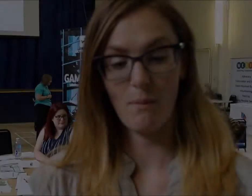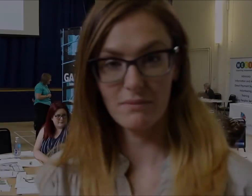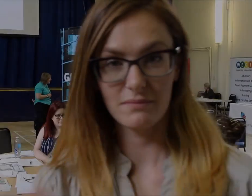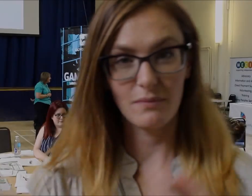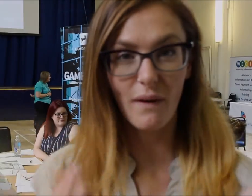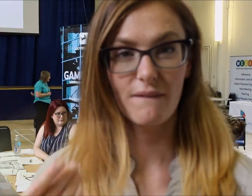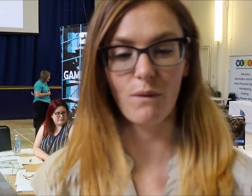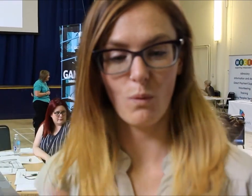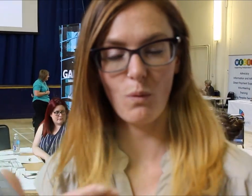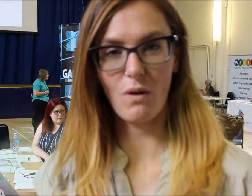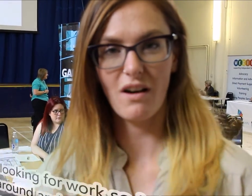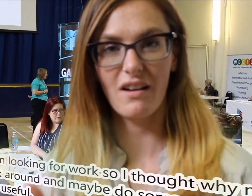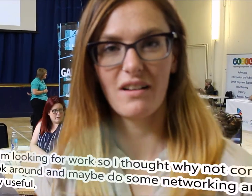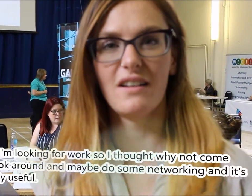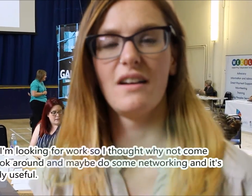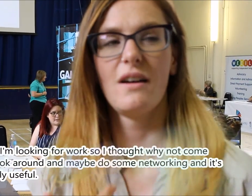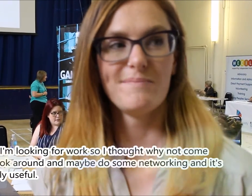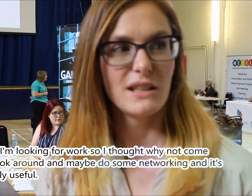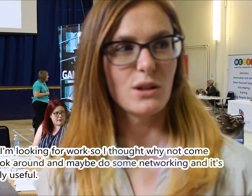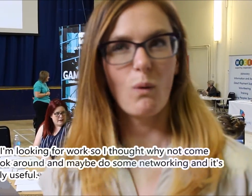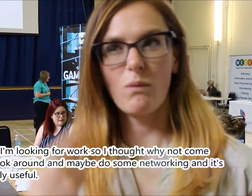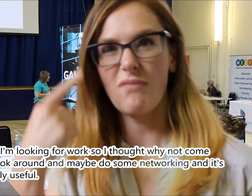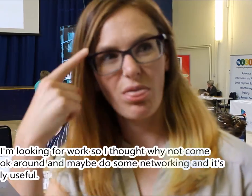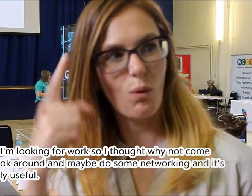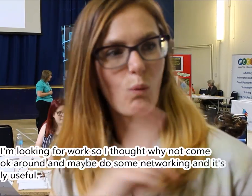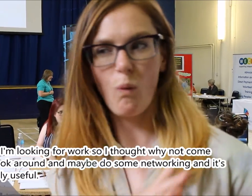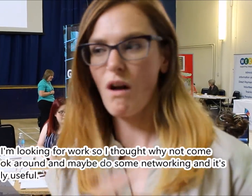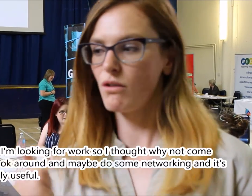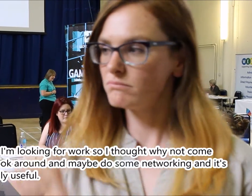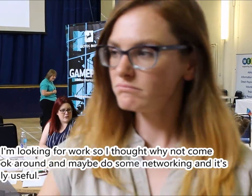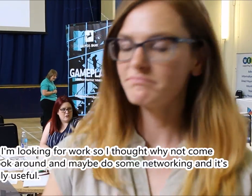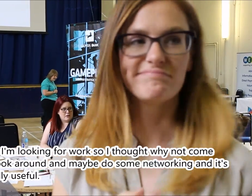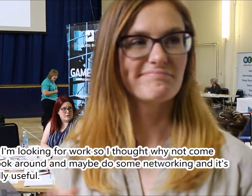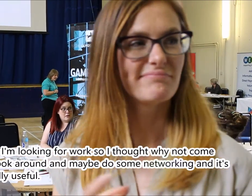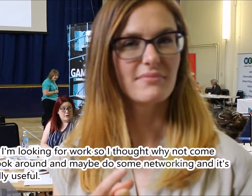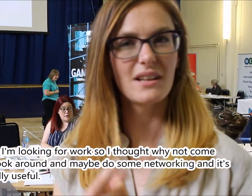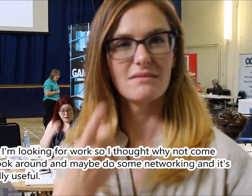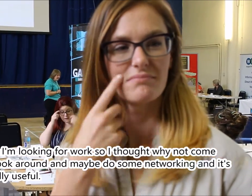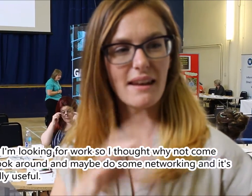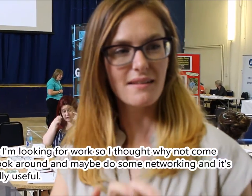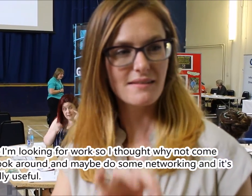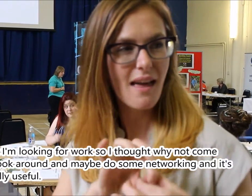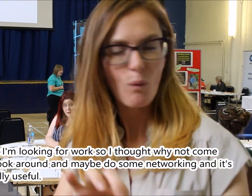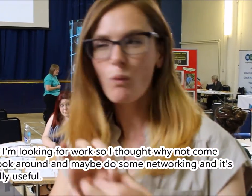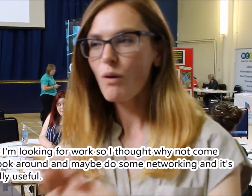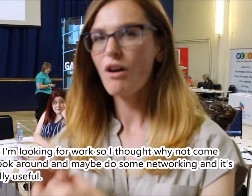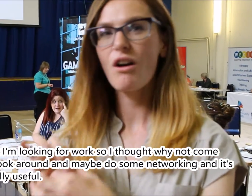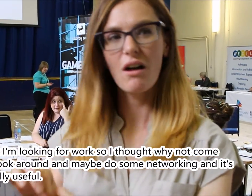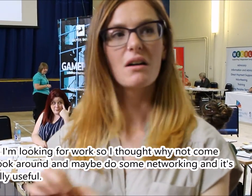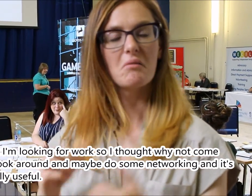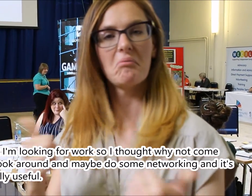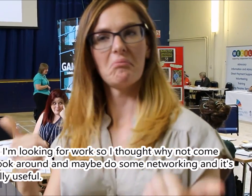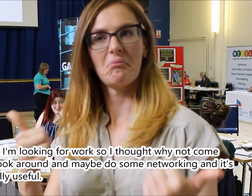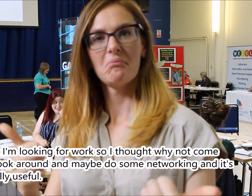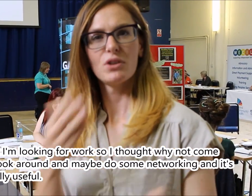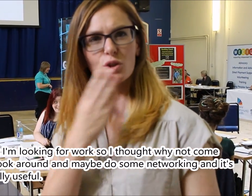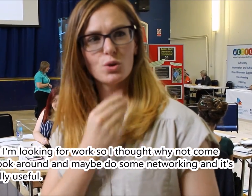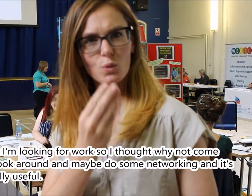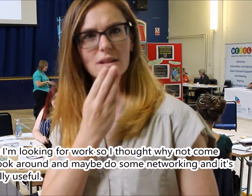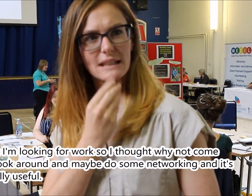Well, at the moment I'm actually looking for work, so I thought, well, why not come along, have a look around, maybe do some networking, and